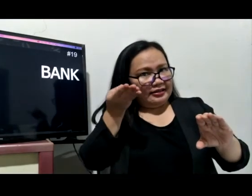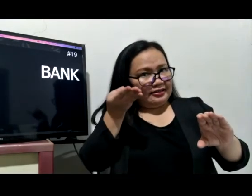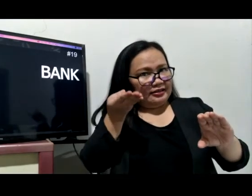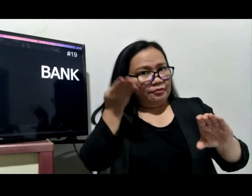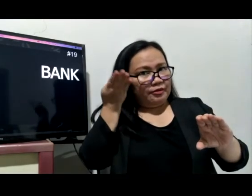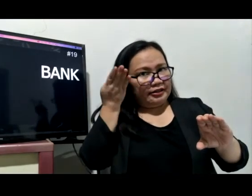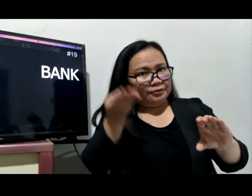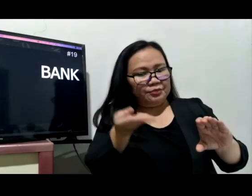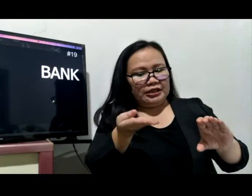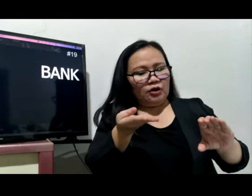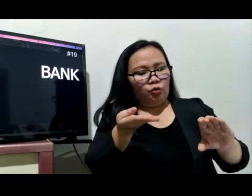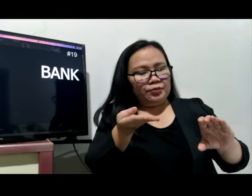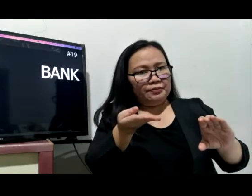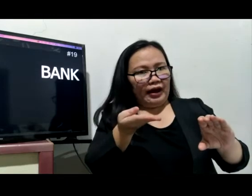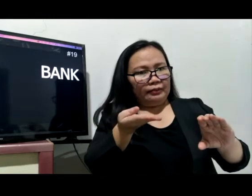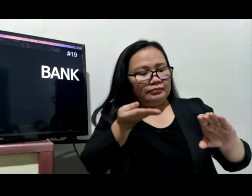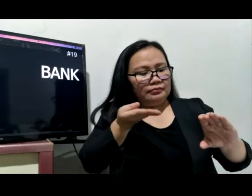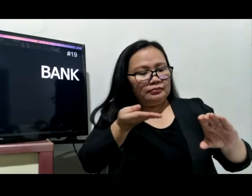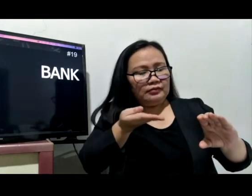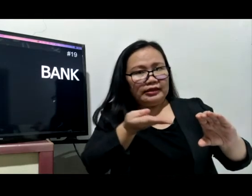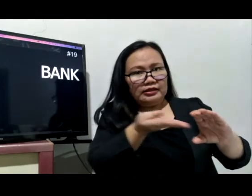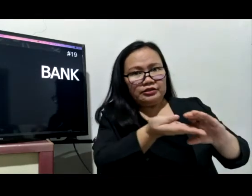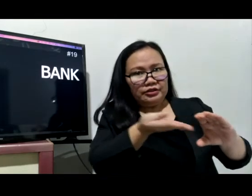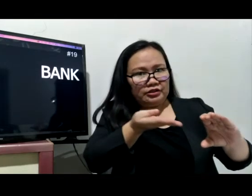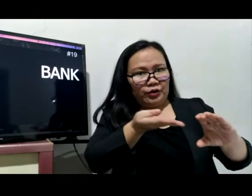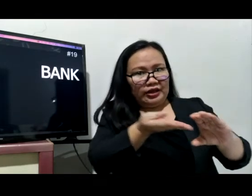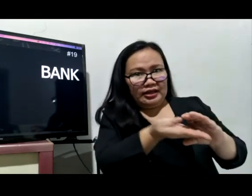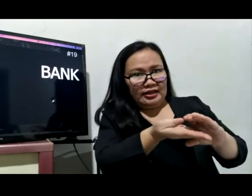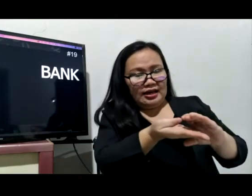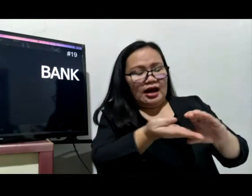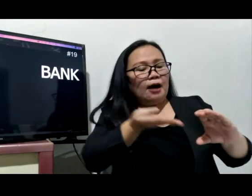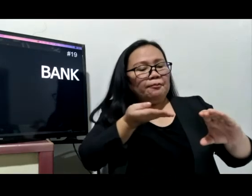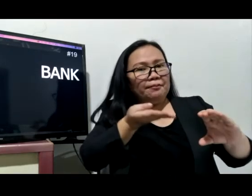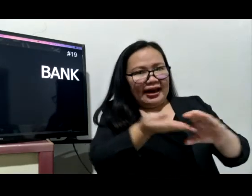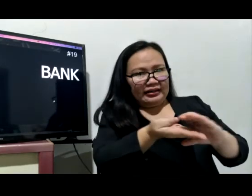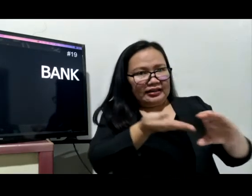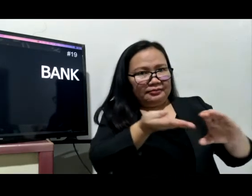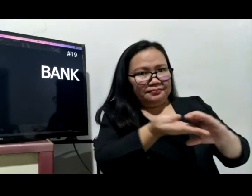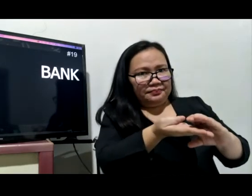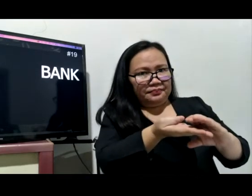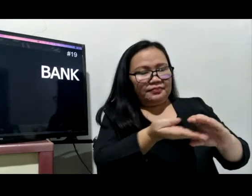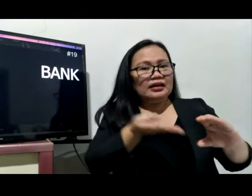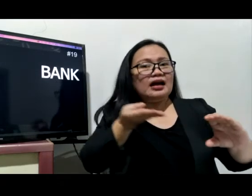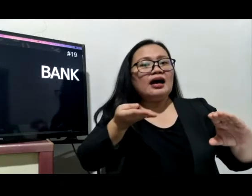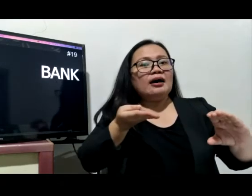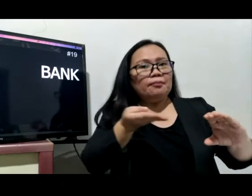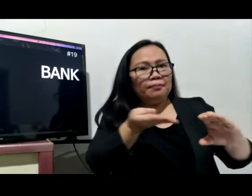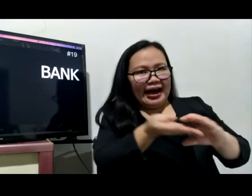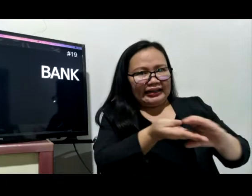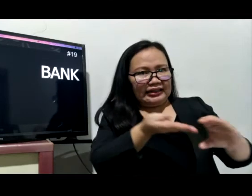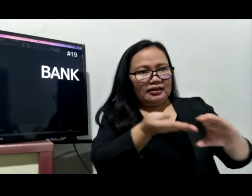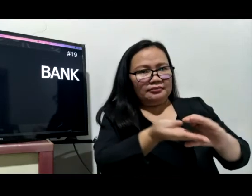then letter B, open palm, insert it to bank. Bank.